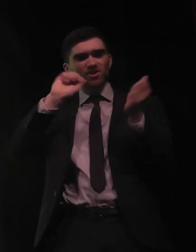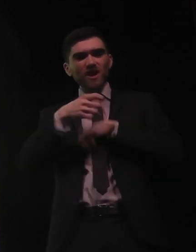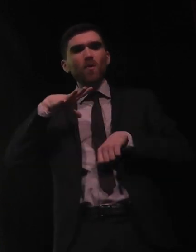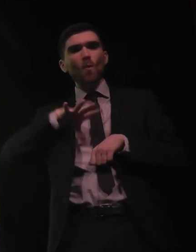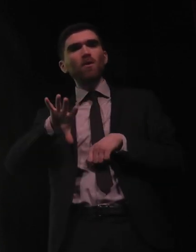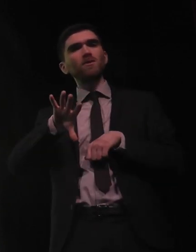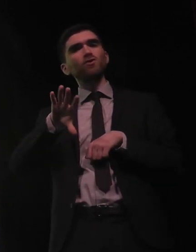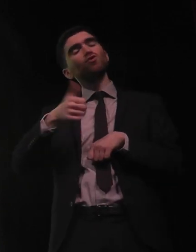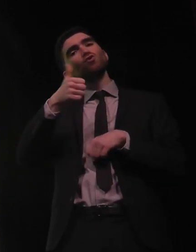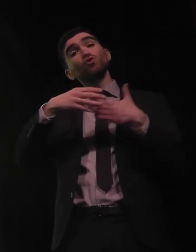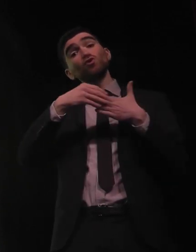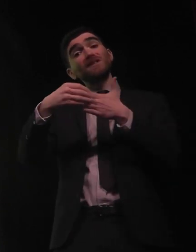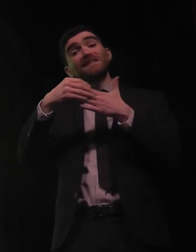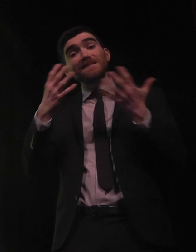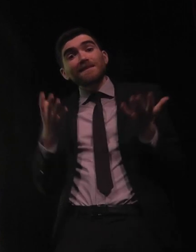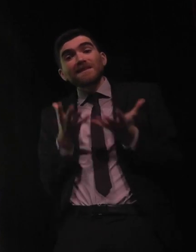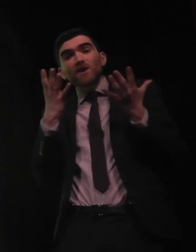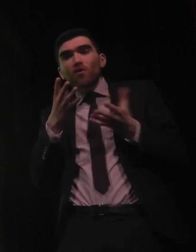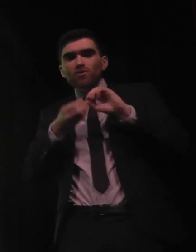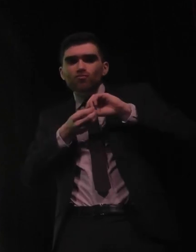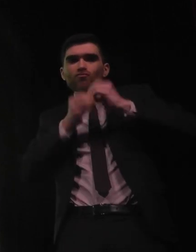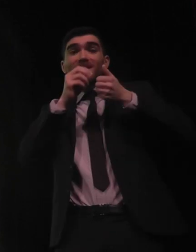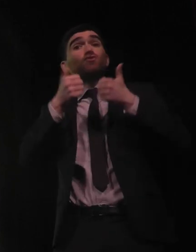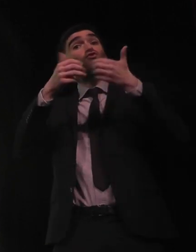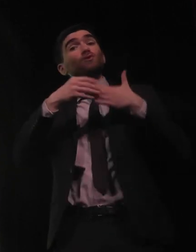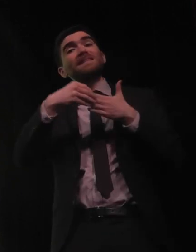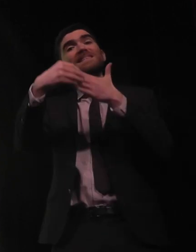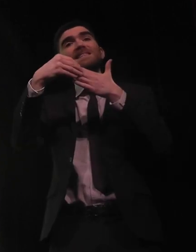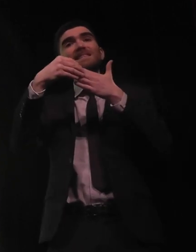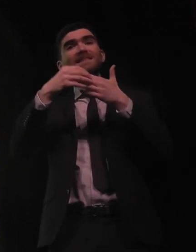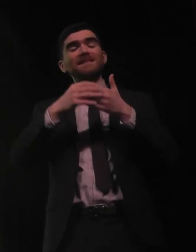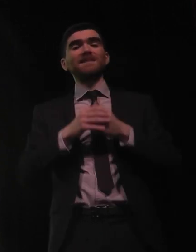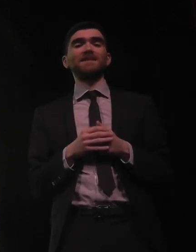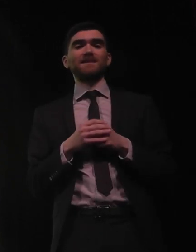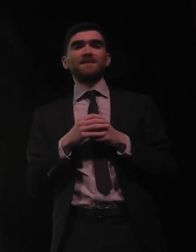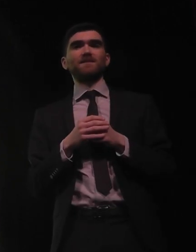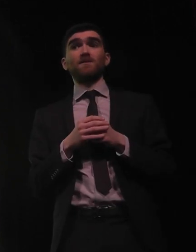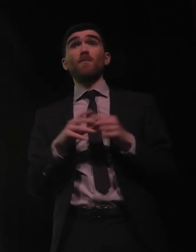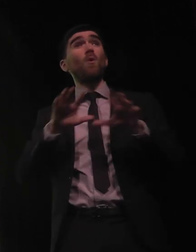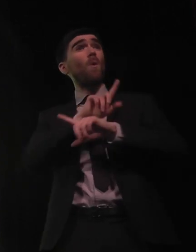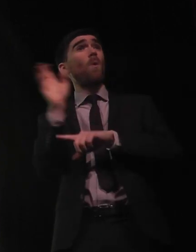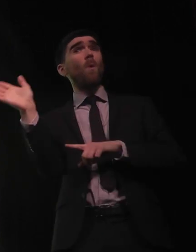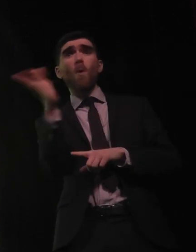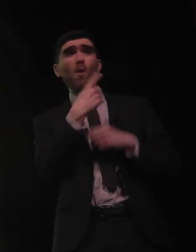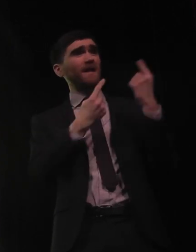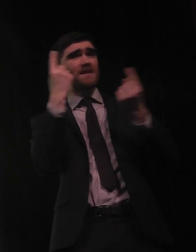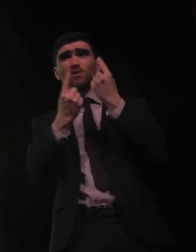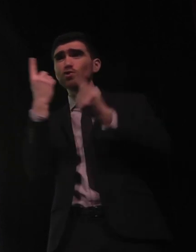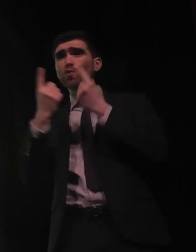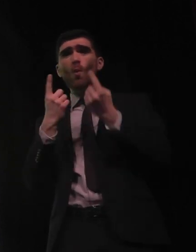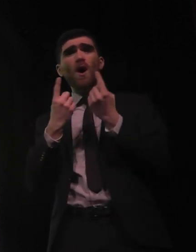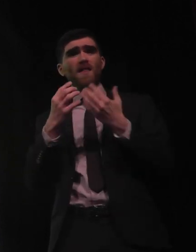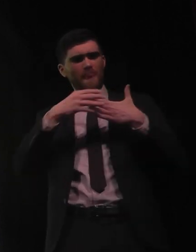good leaders. This is nearly right. The truth is, there is leadership in all of us, and we need to